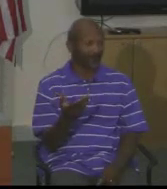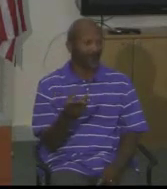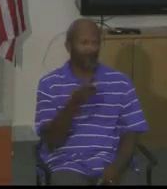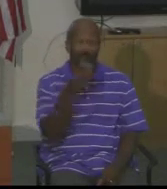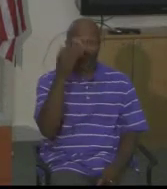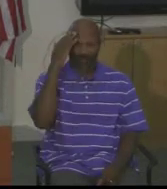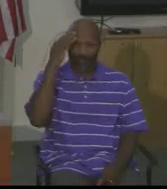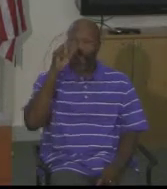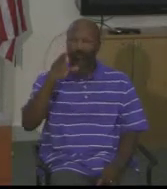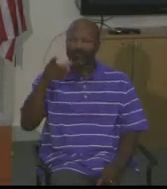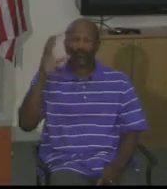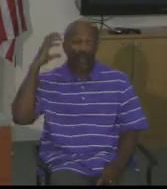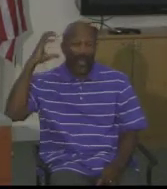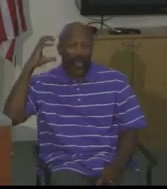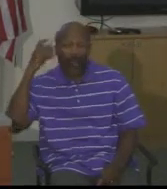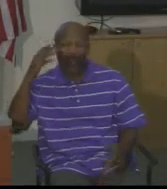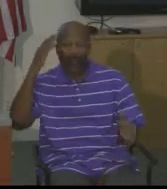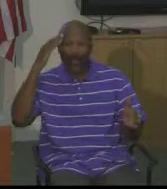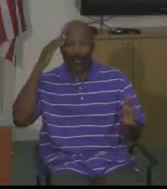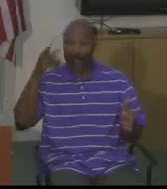Anybody radio? Anybody?